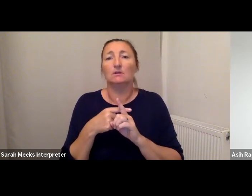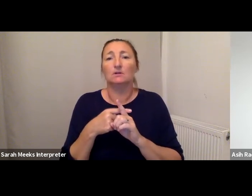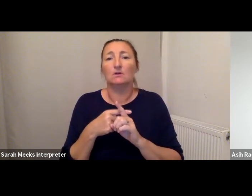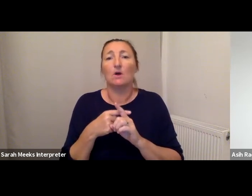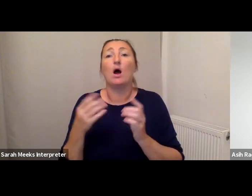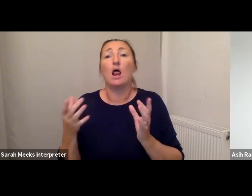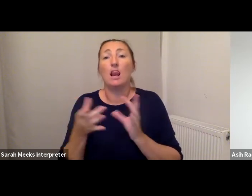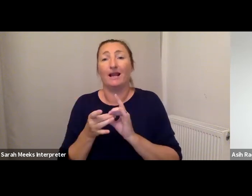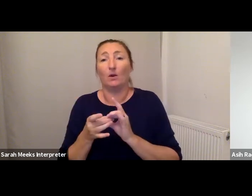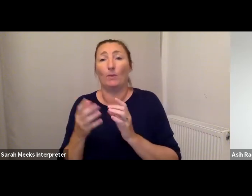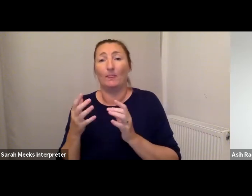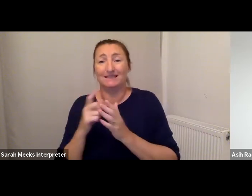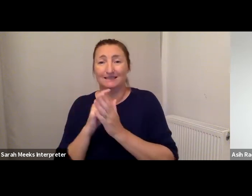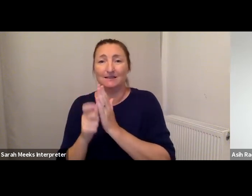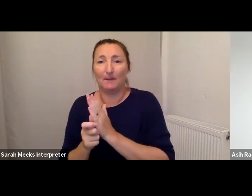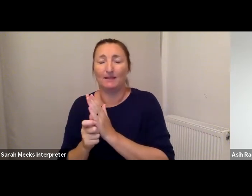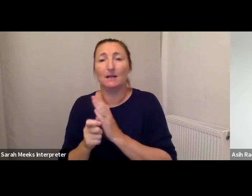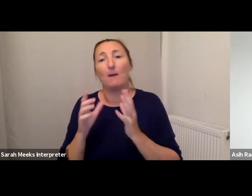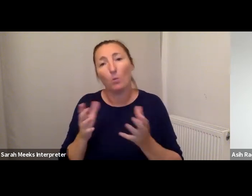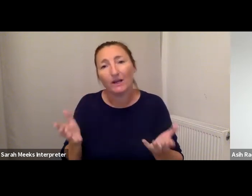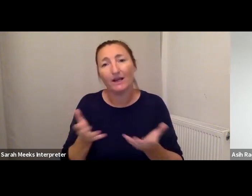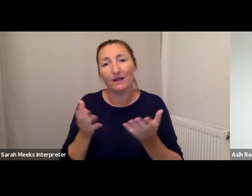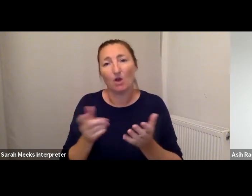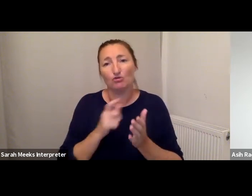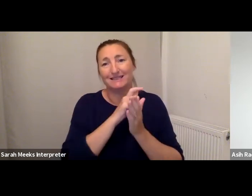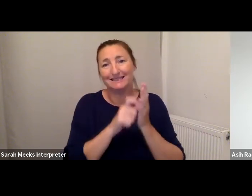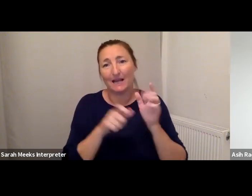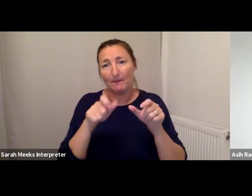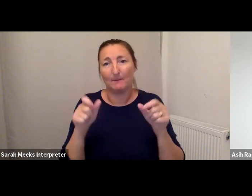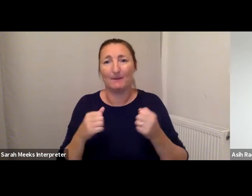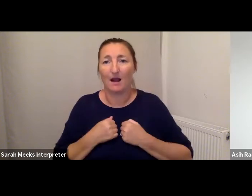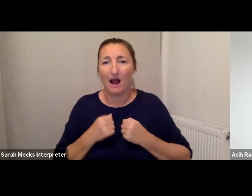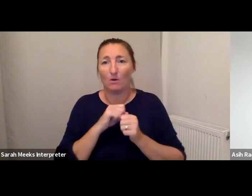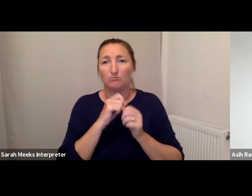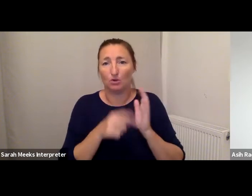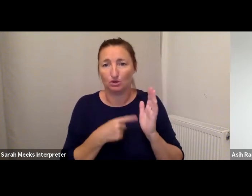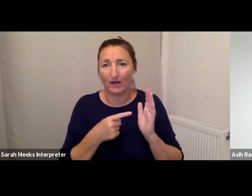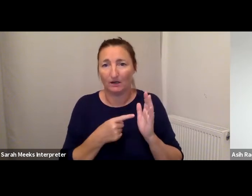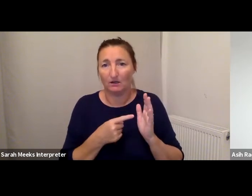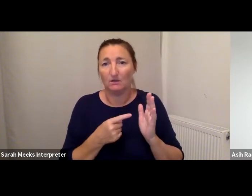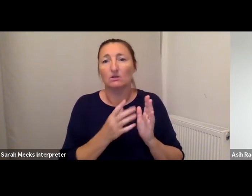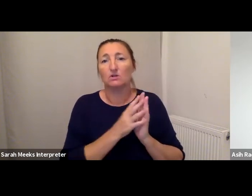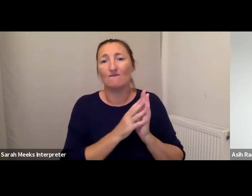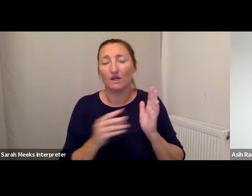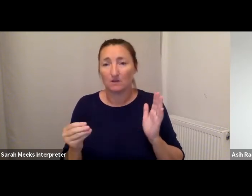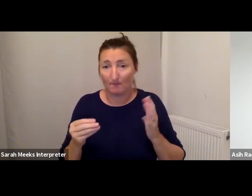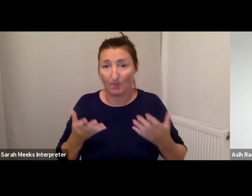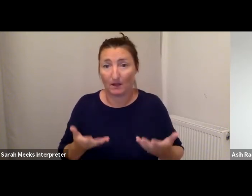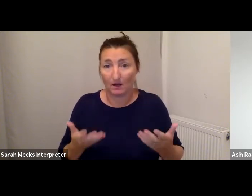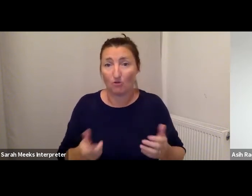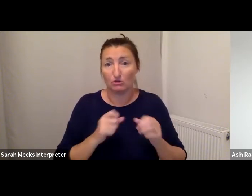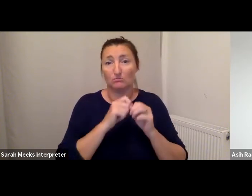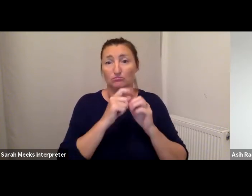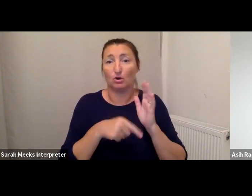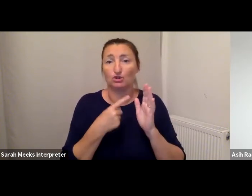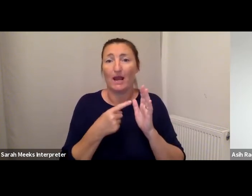we always incorporate inclusive participation in all projects. For example, in our current project, conducting a